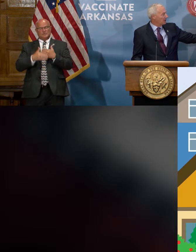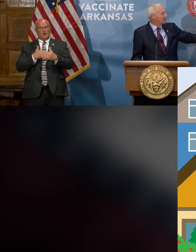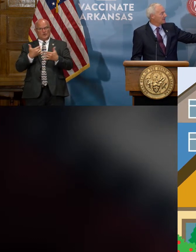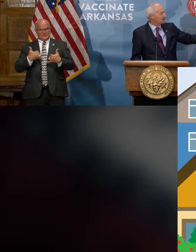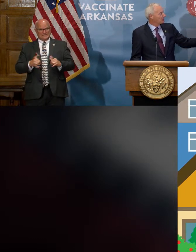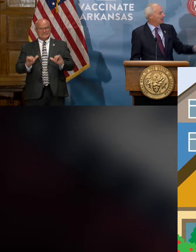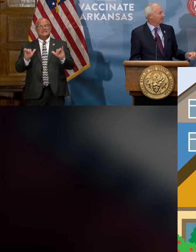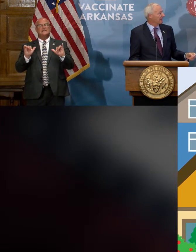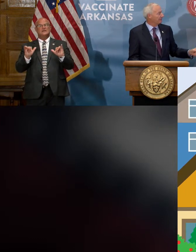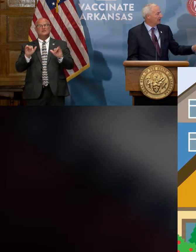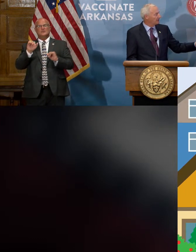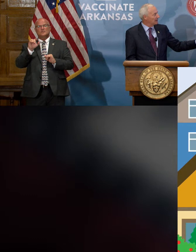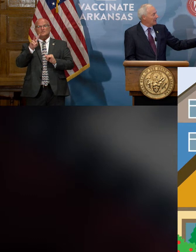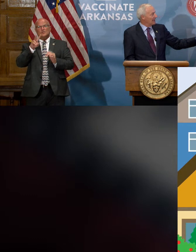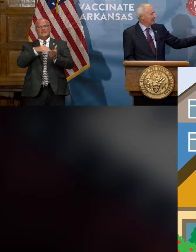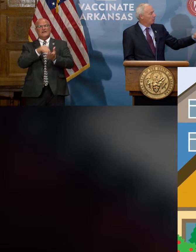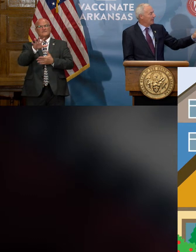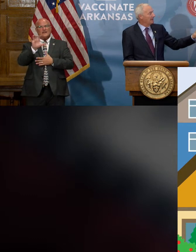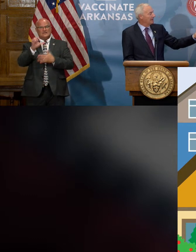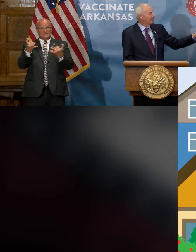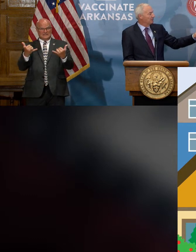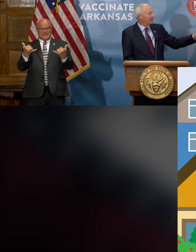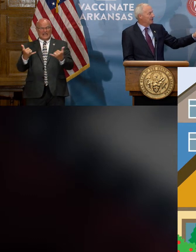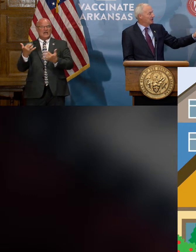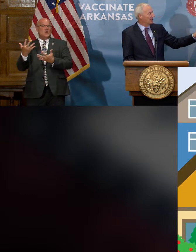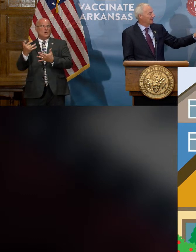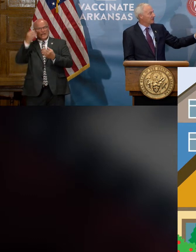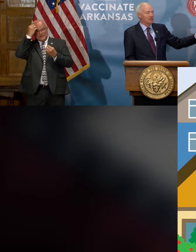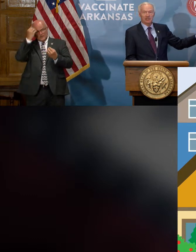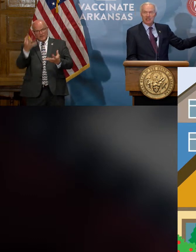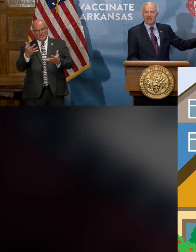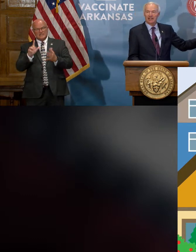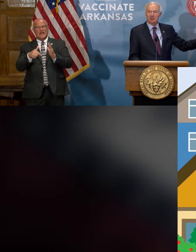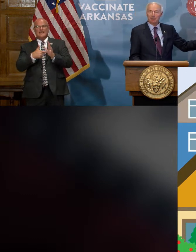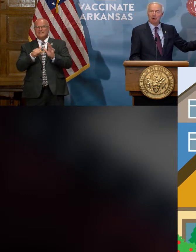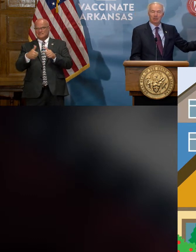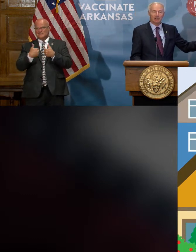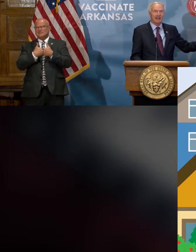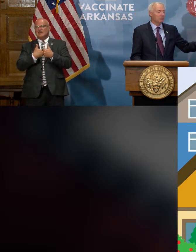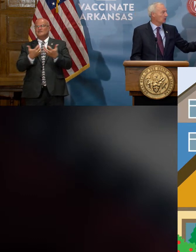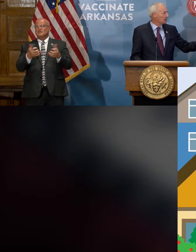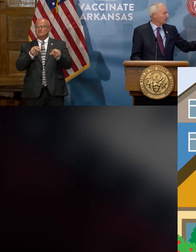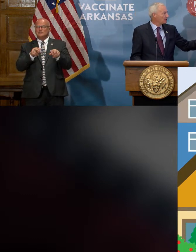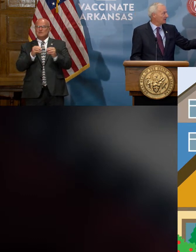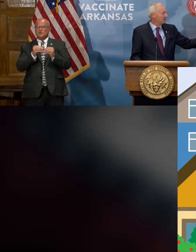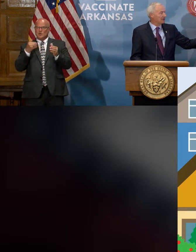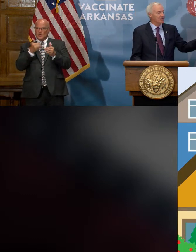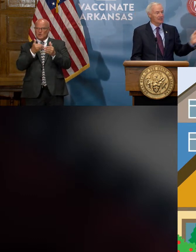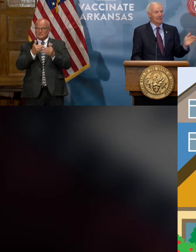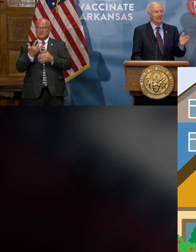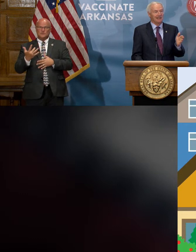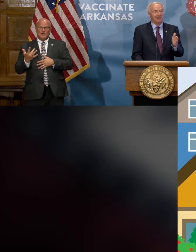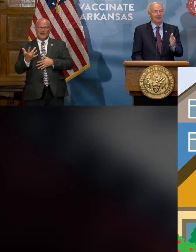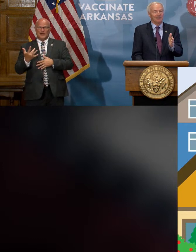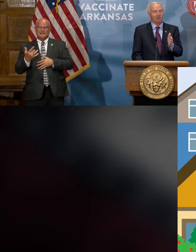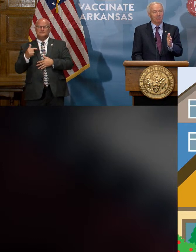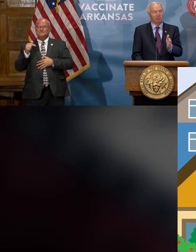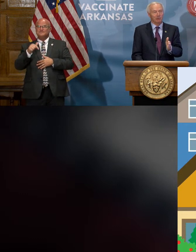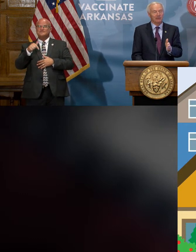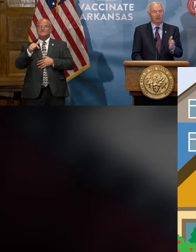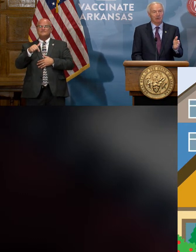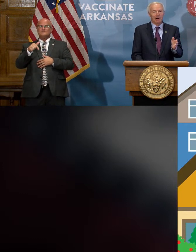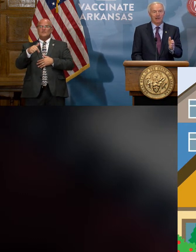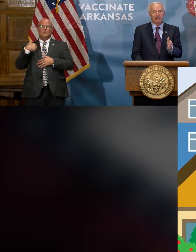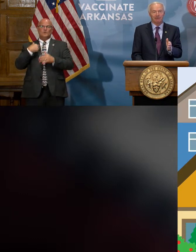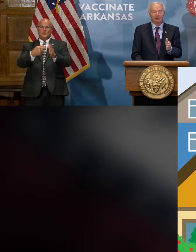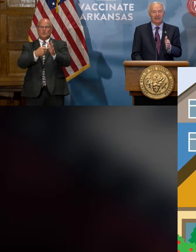process 2,500 and awaiting information, and this is a challenge we want to look at more closely because